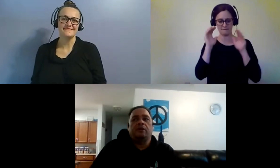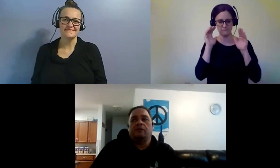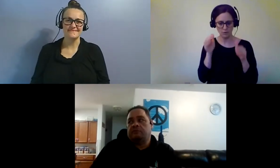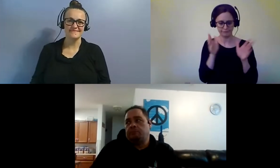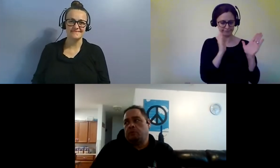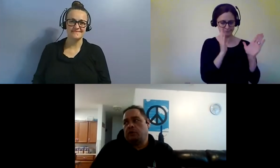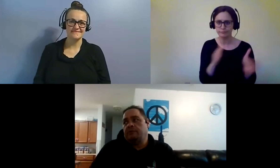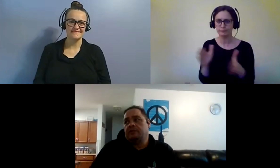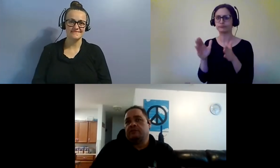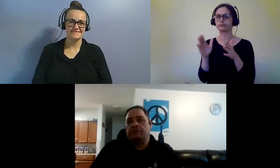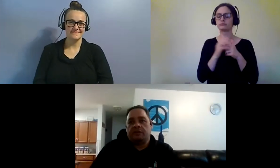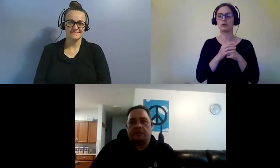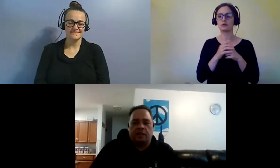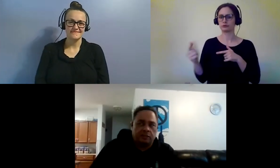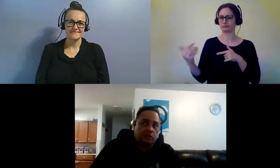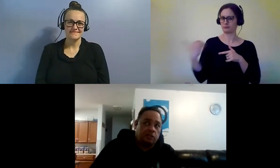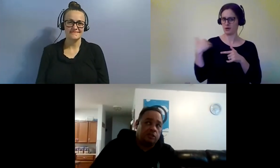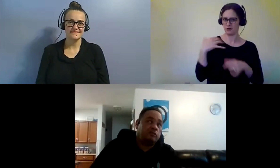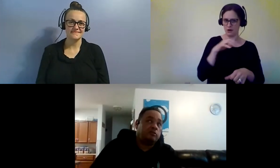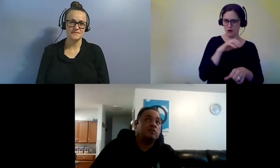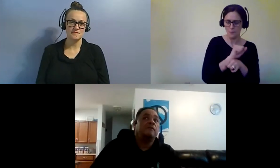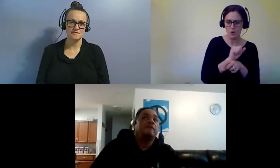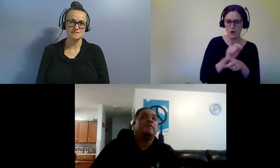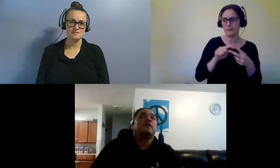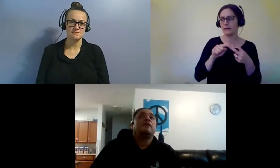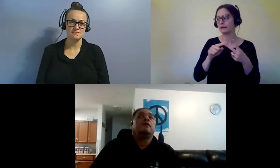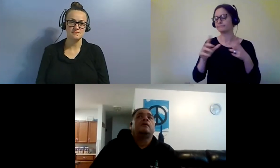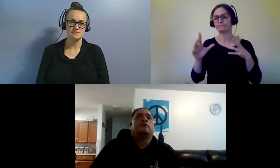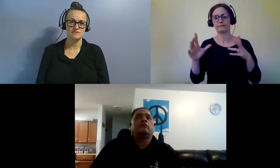reminding me of appointments, vacations,